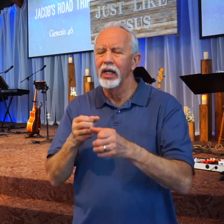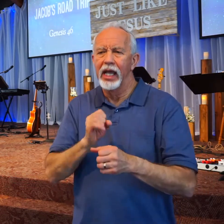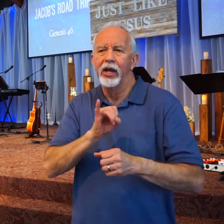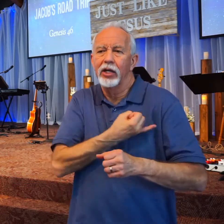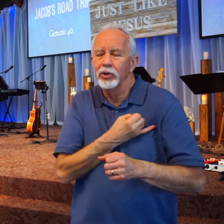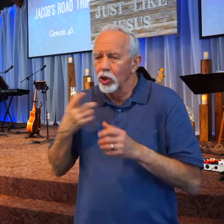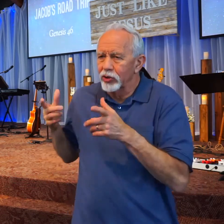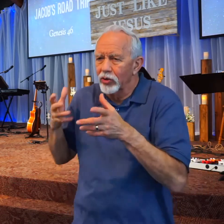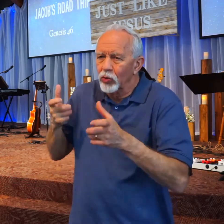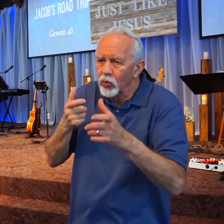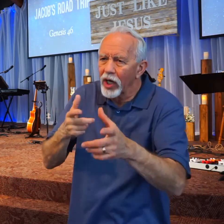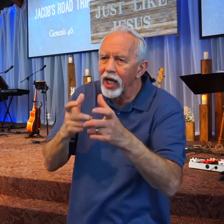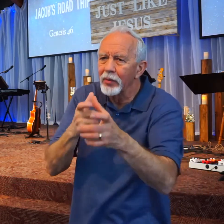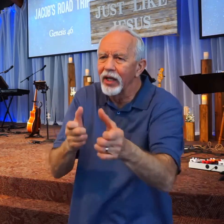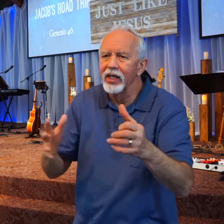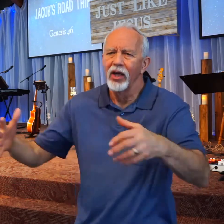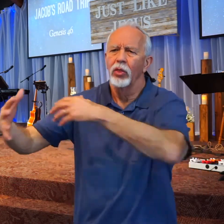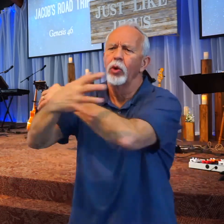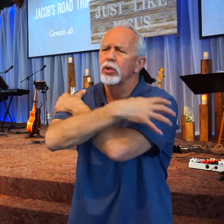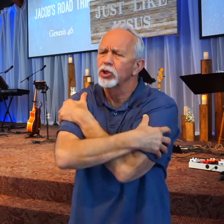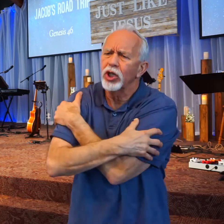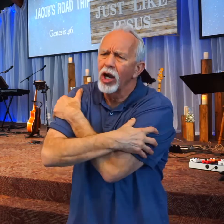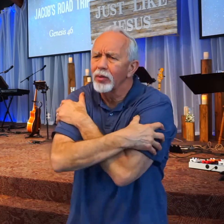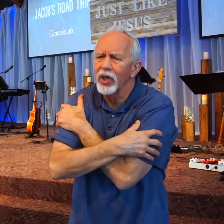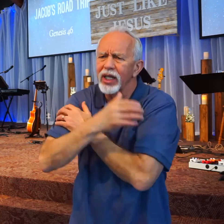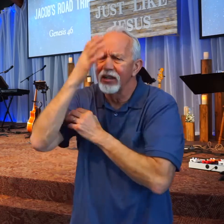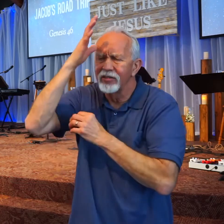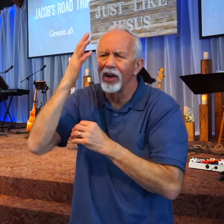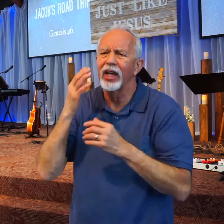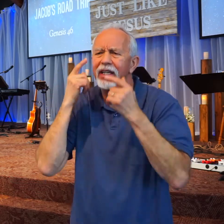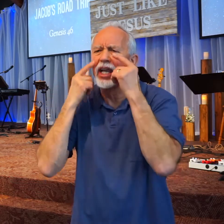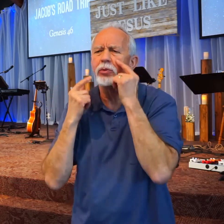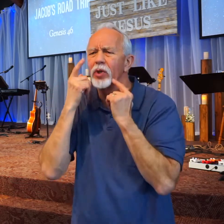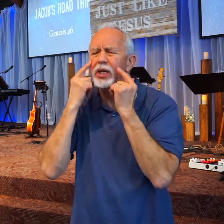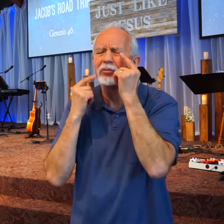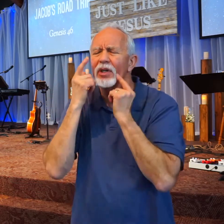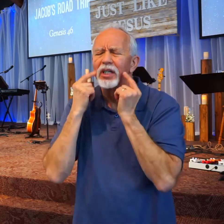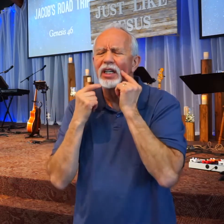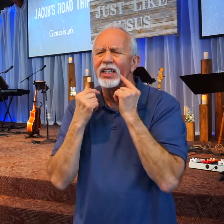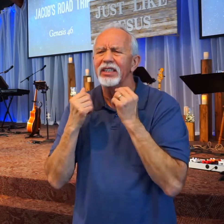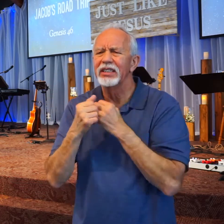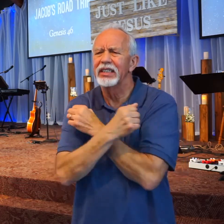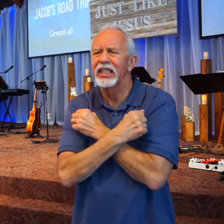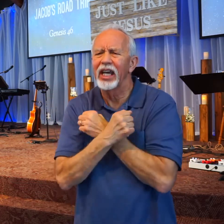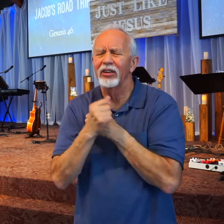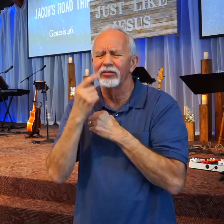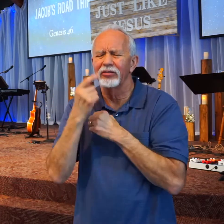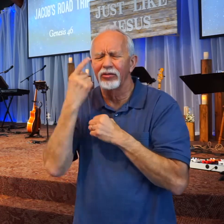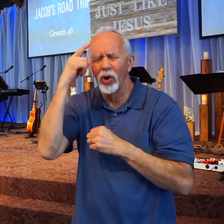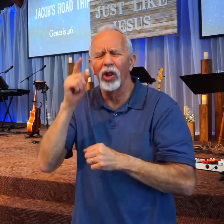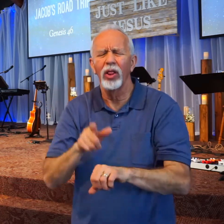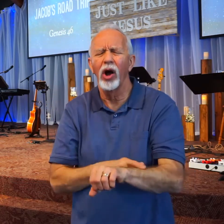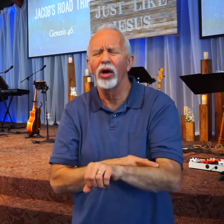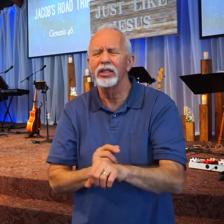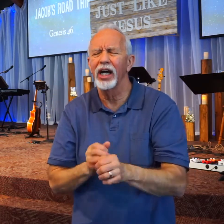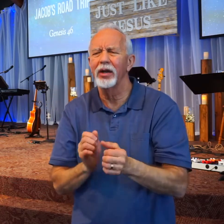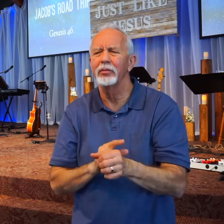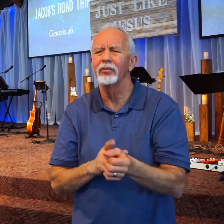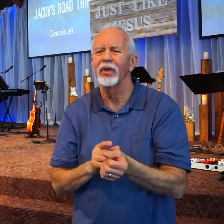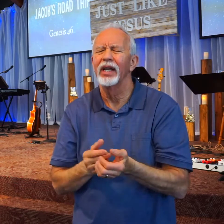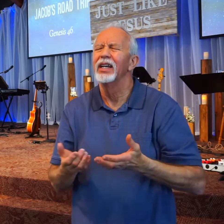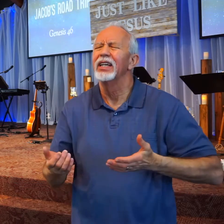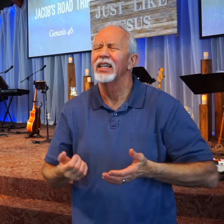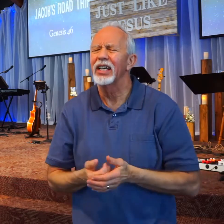He throws his arms around his father, and they weep for a long time. And in my mind, I'm thinking, I wonder what's going